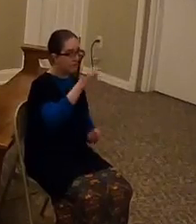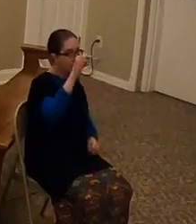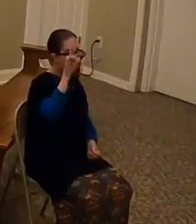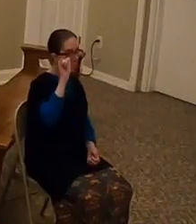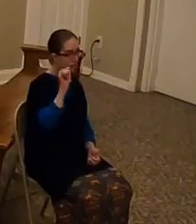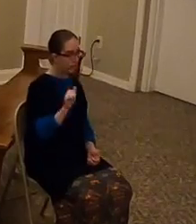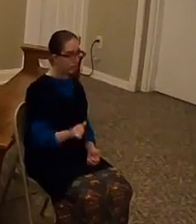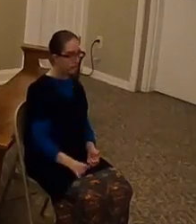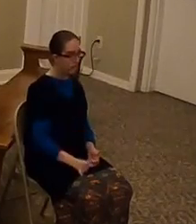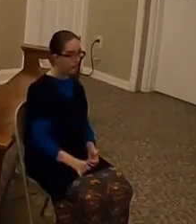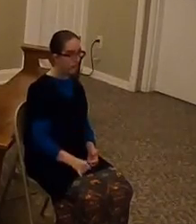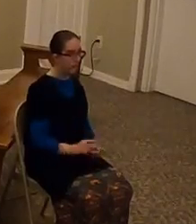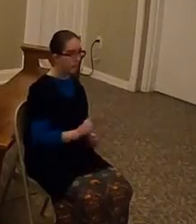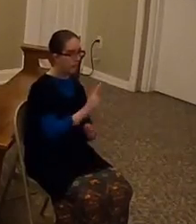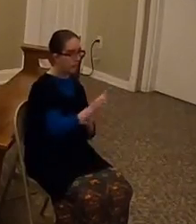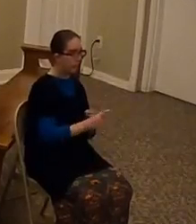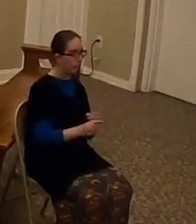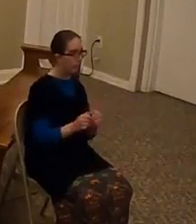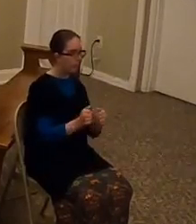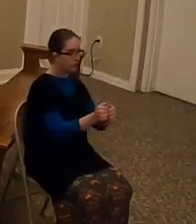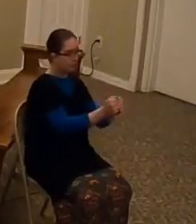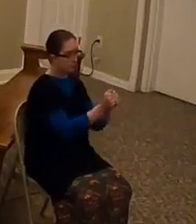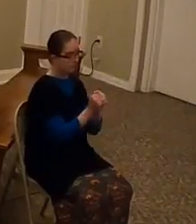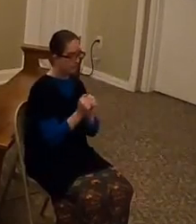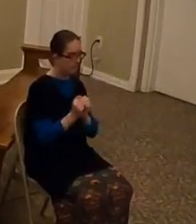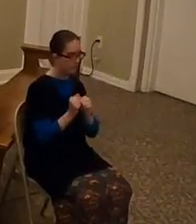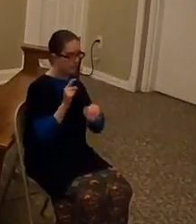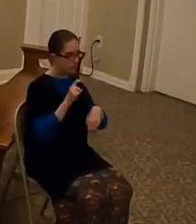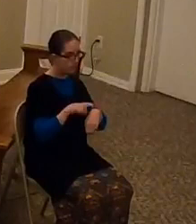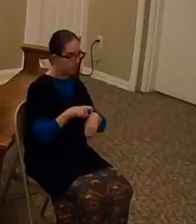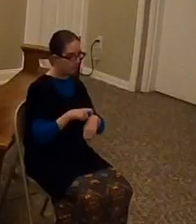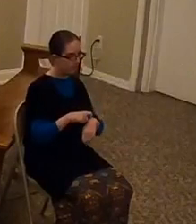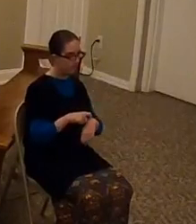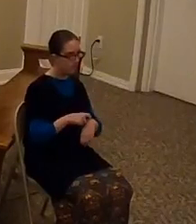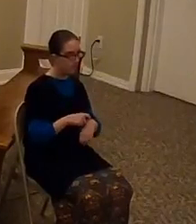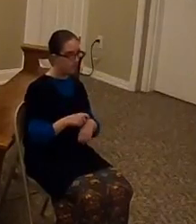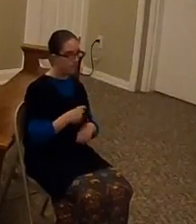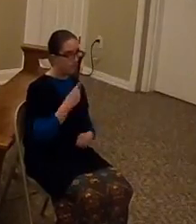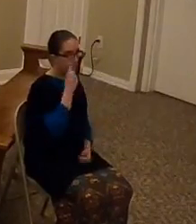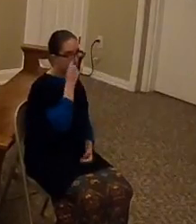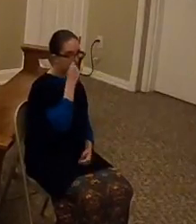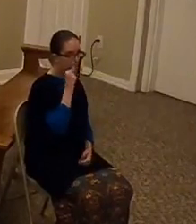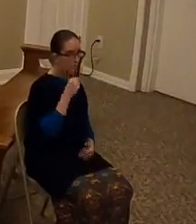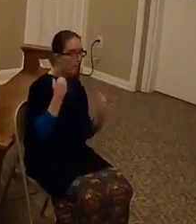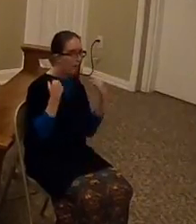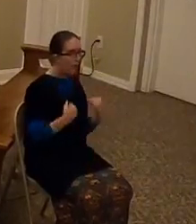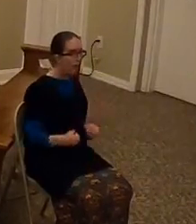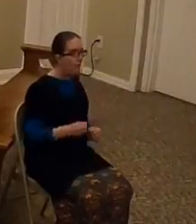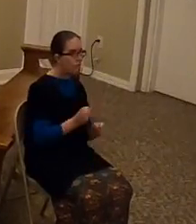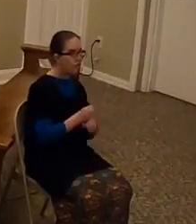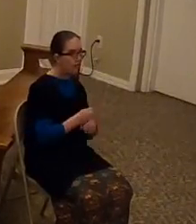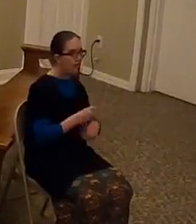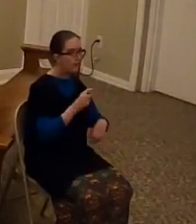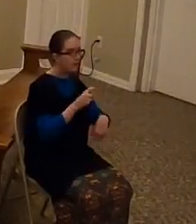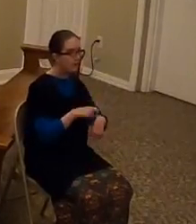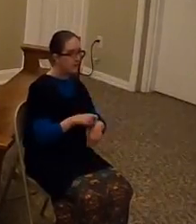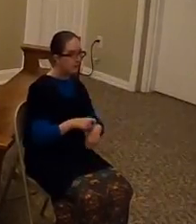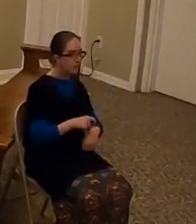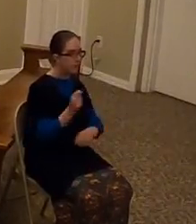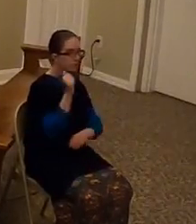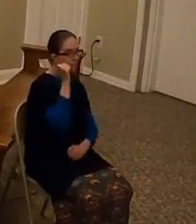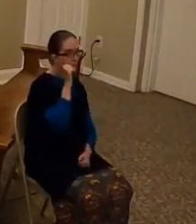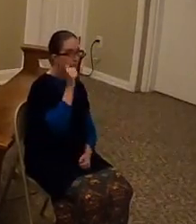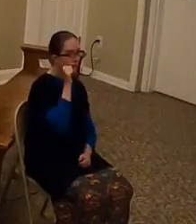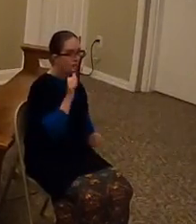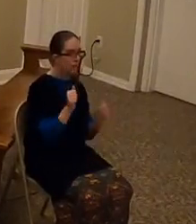spiritually is when you spend time with Him. Hallelujah. You got to make time